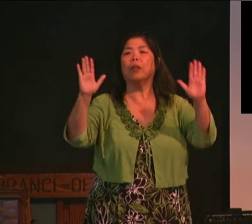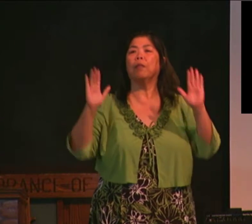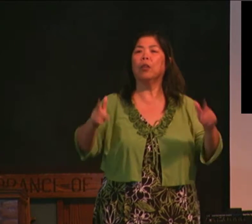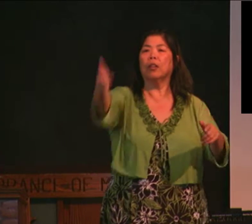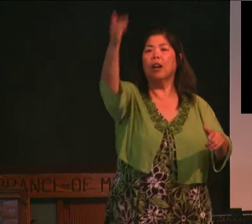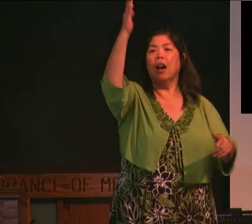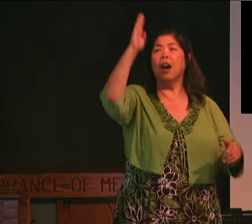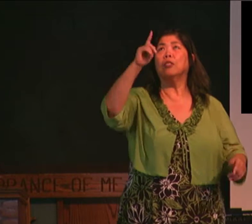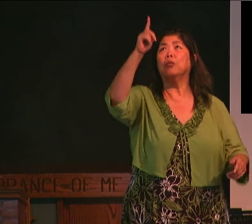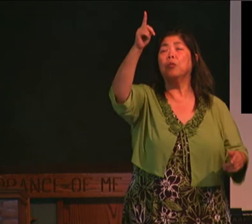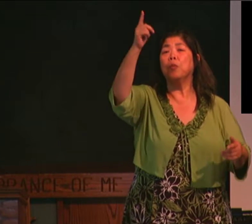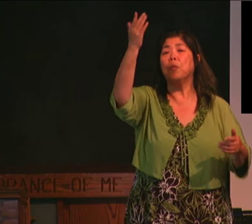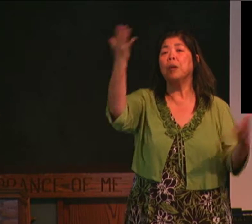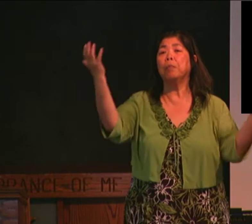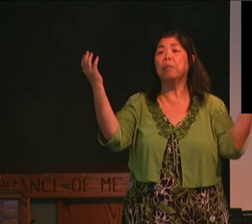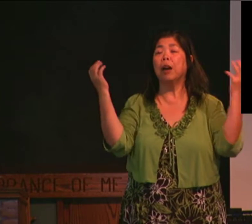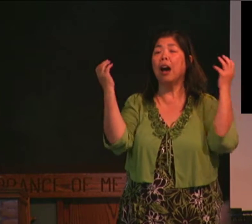God, you are